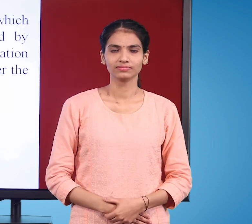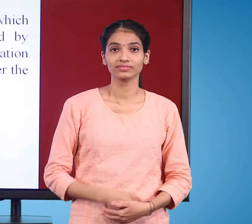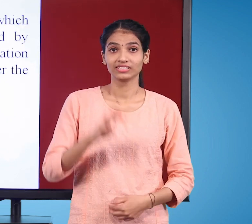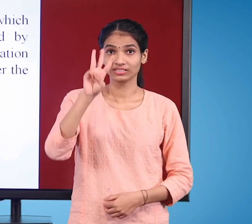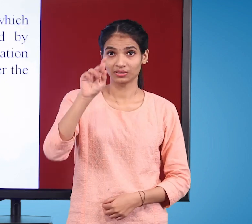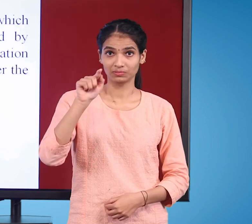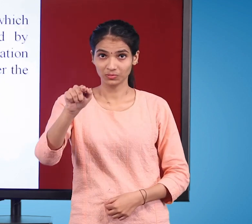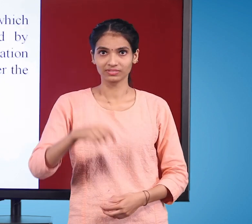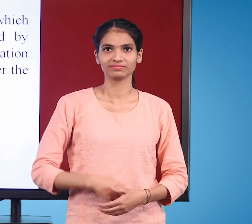3.